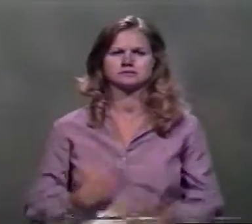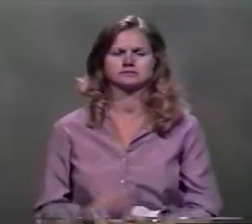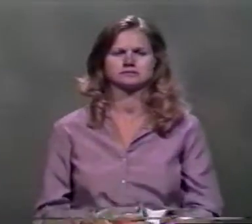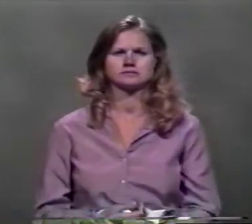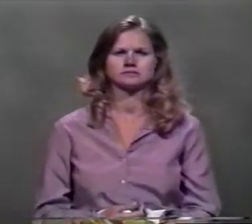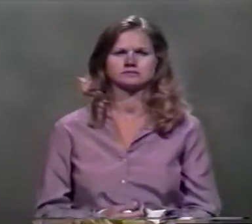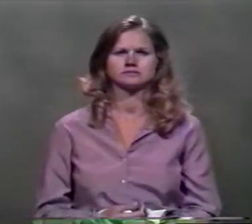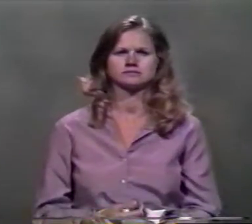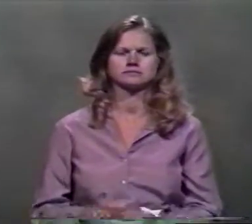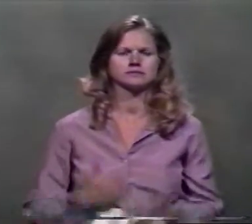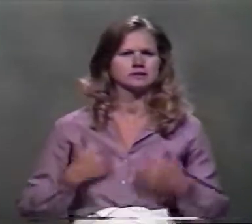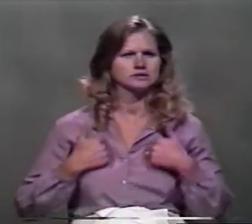Address.